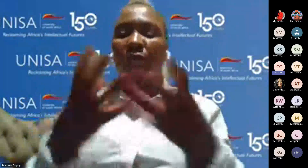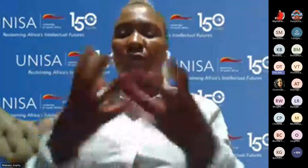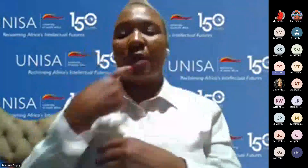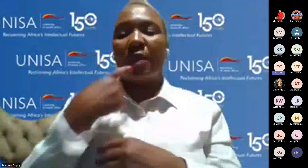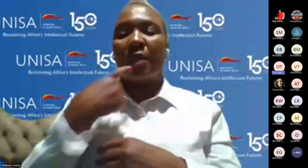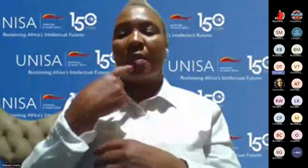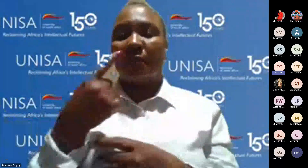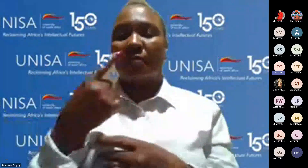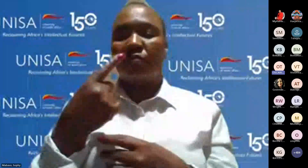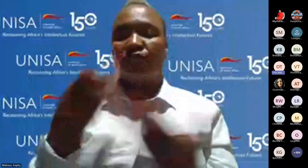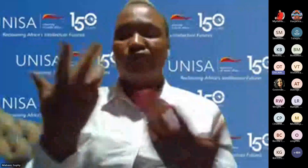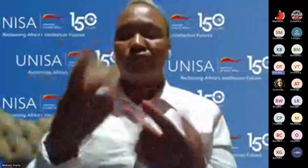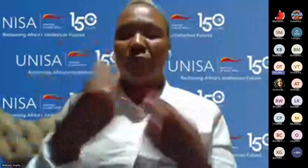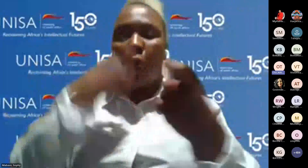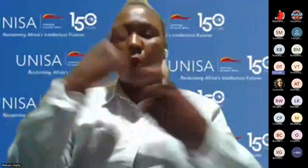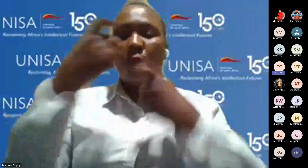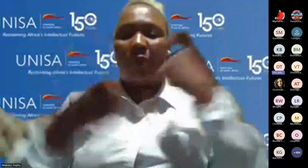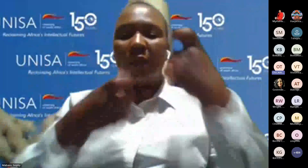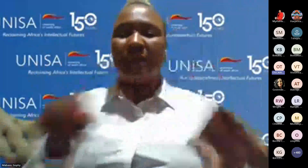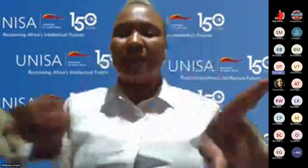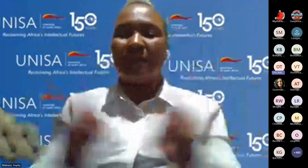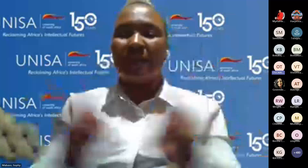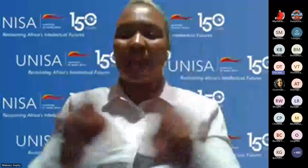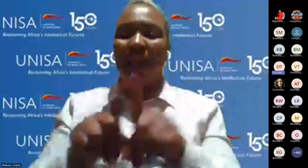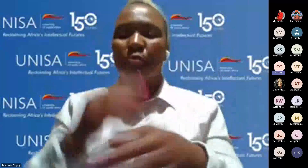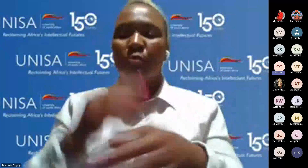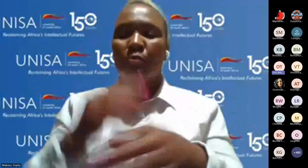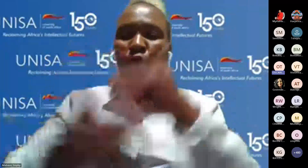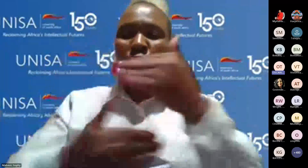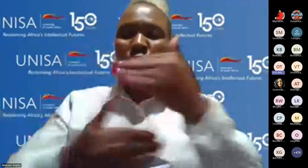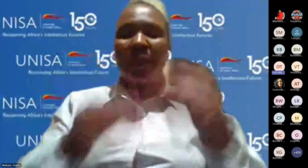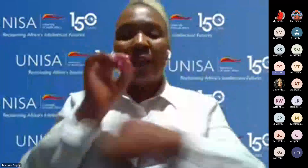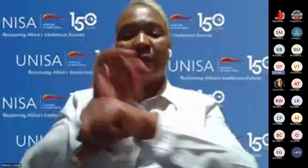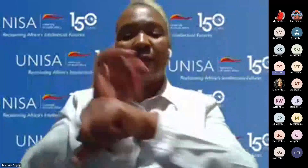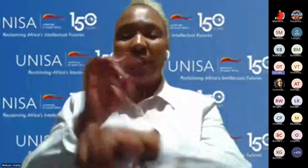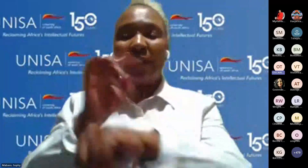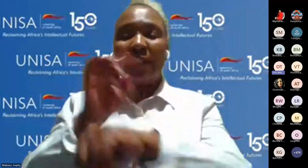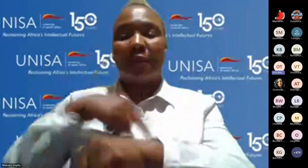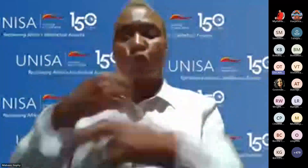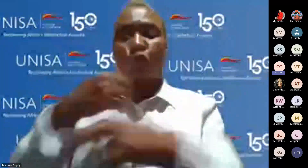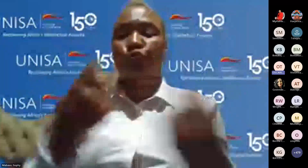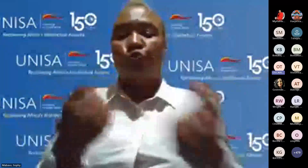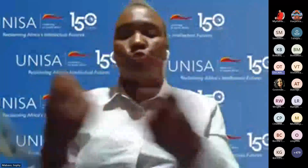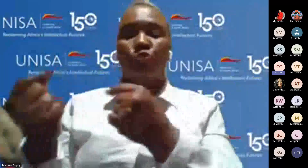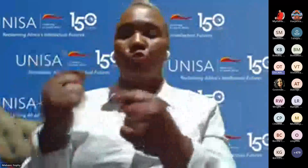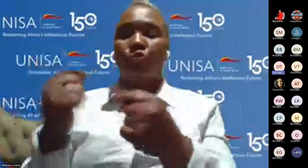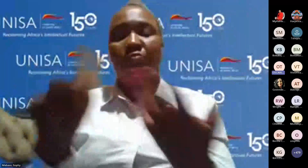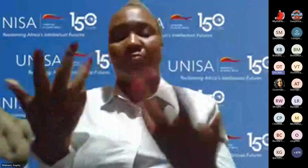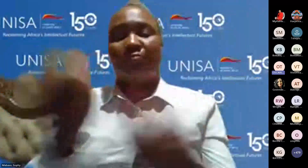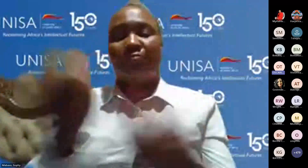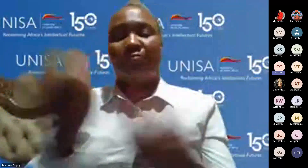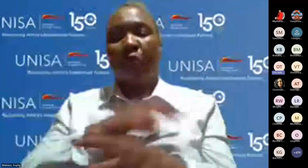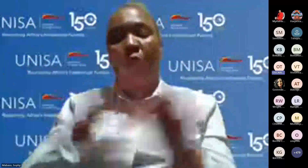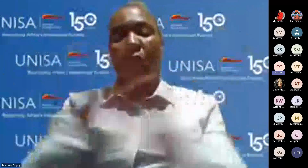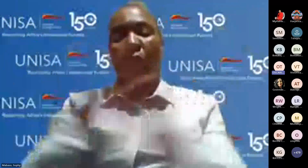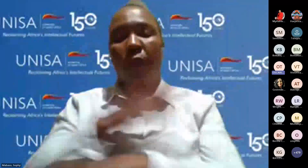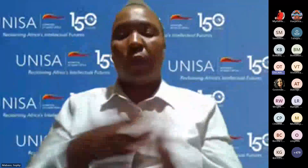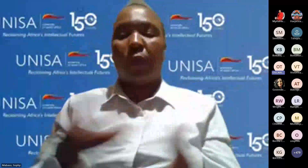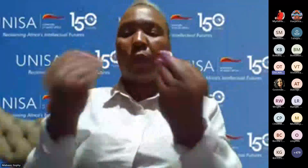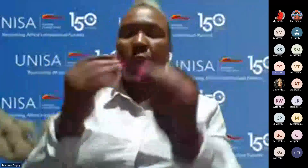using the very same procedure that they've advised us to, but unfortunately I hadn't get any help until